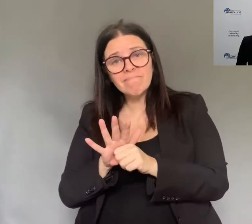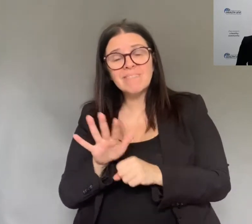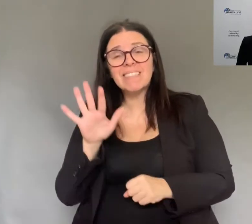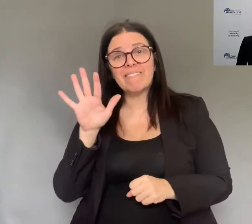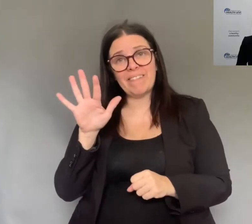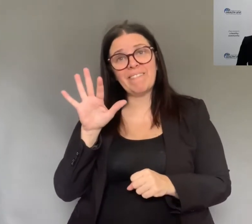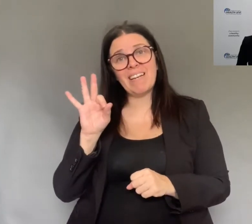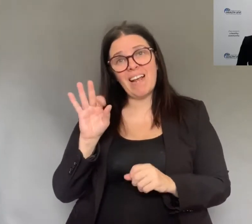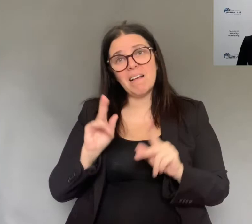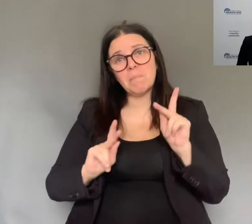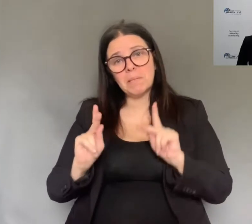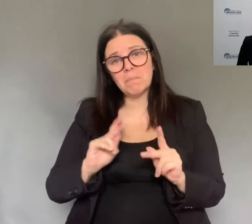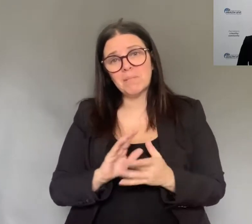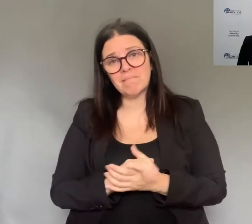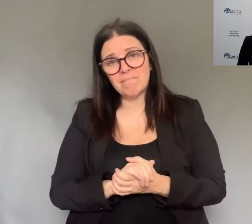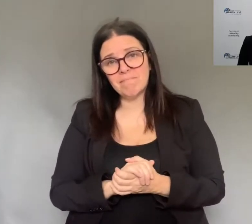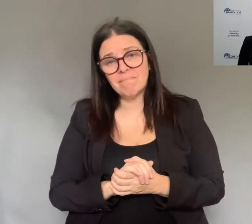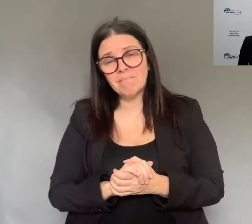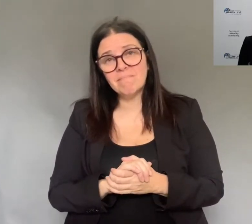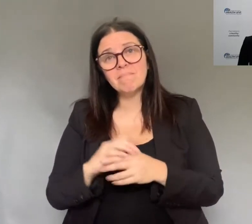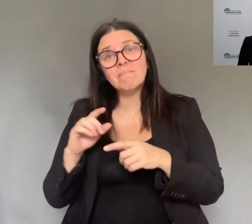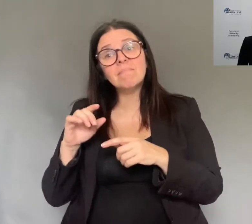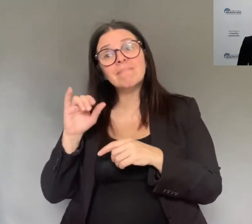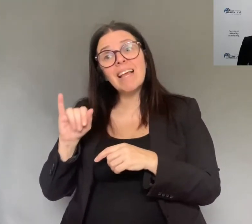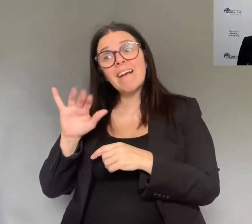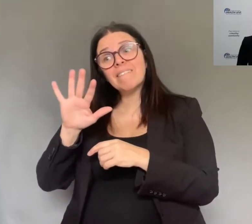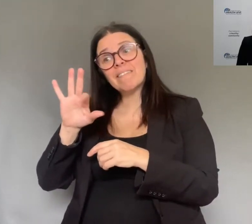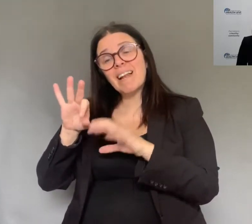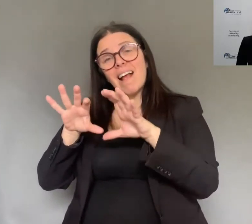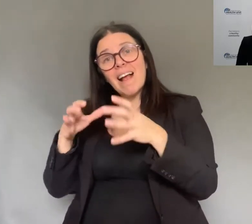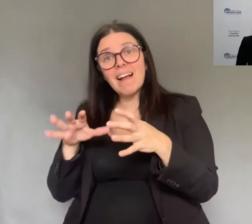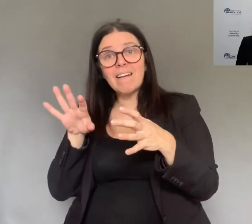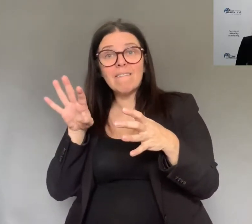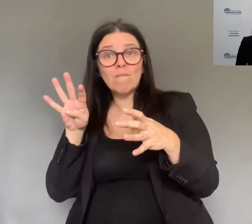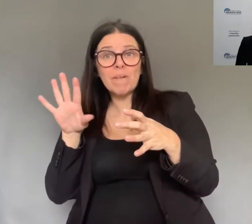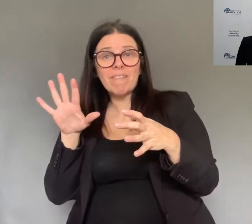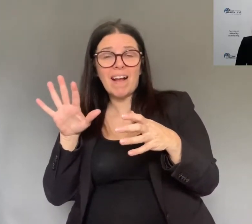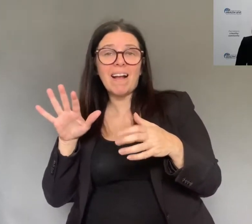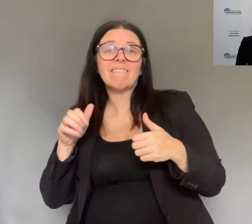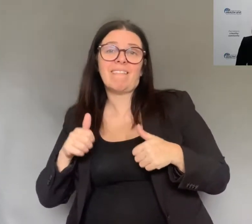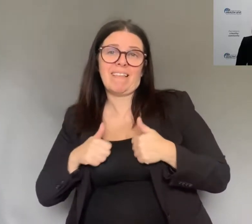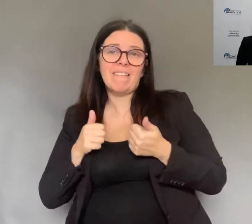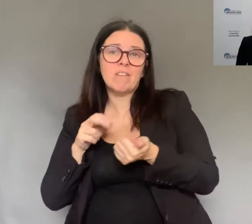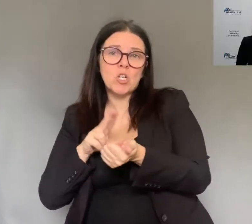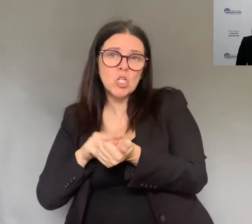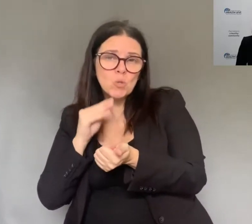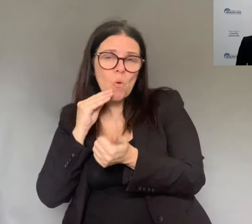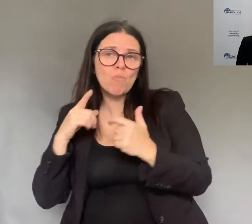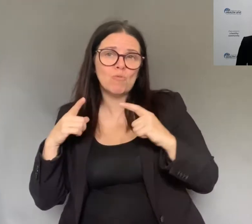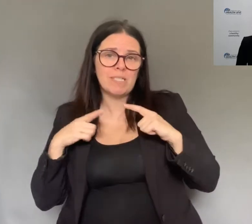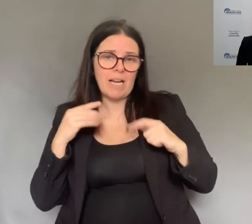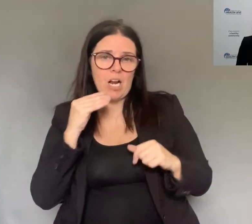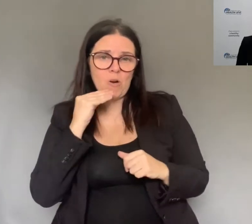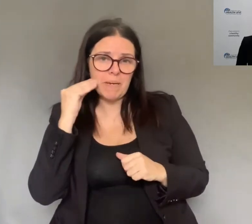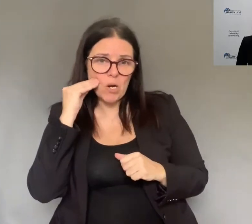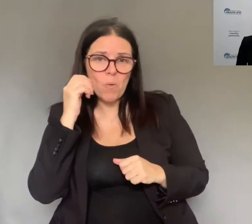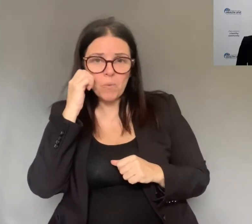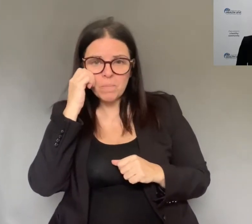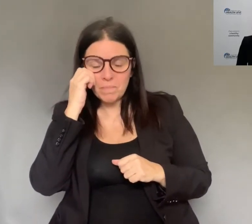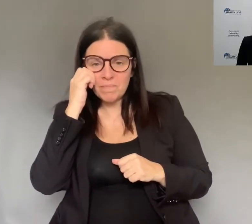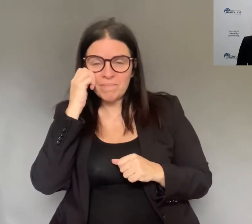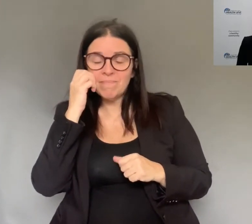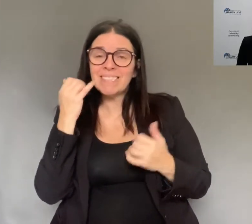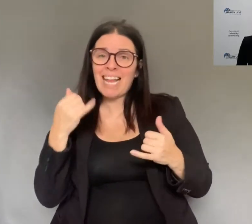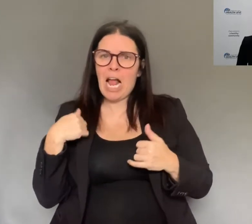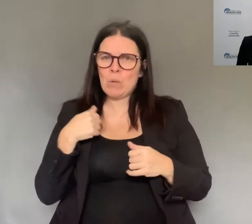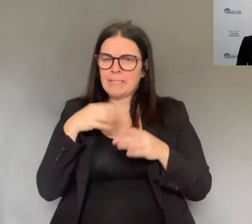on a clinical assessment. Common symptoms include fever, a new or worsening cough, shortness of breath.